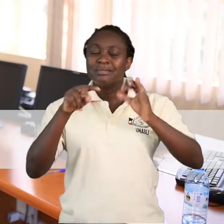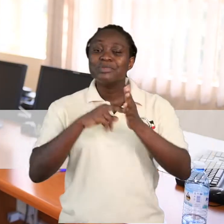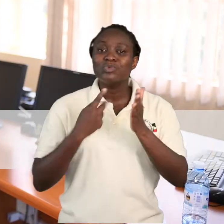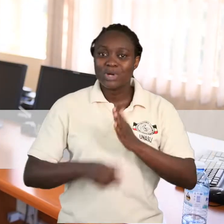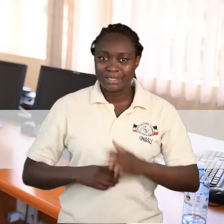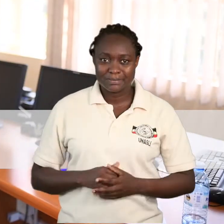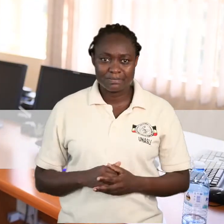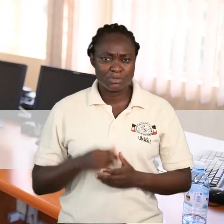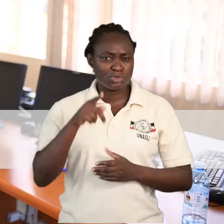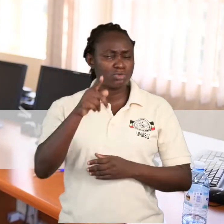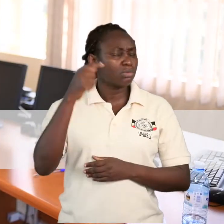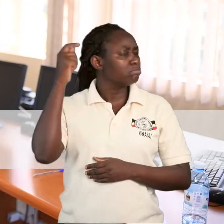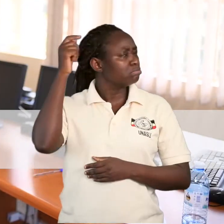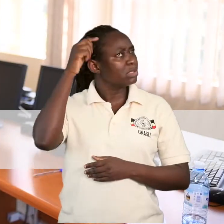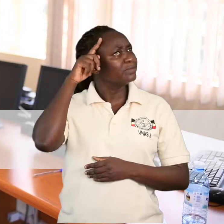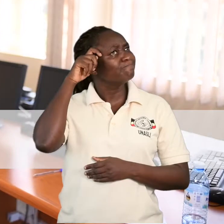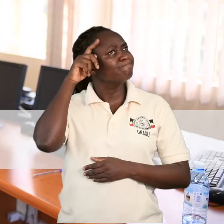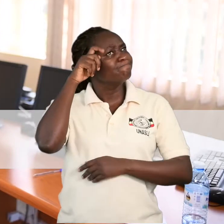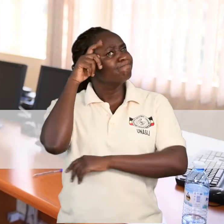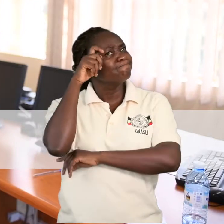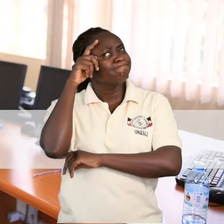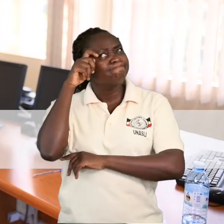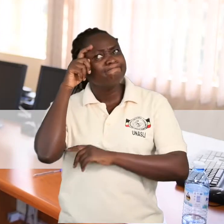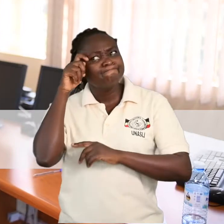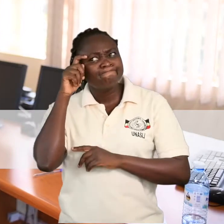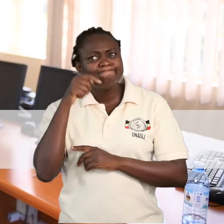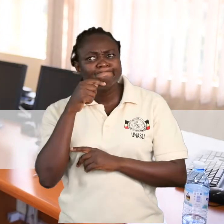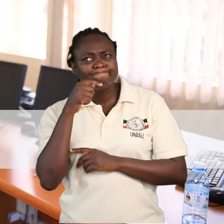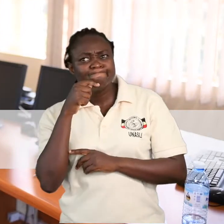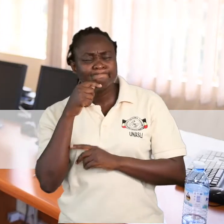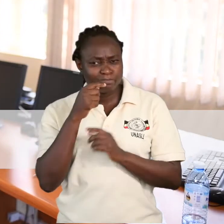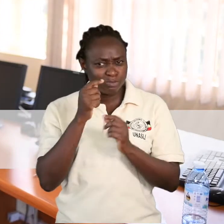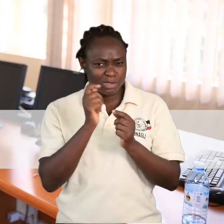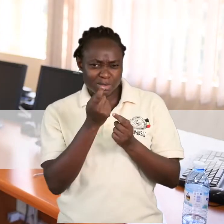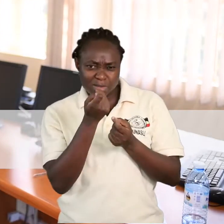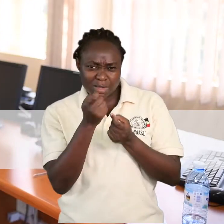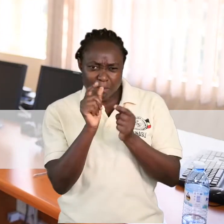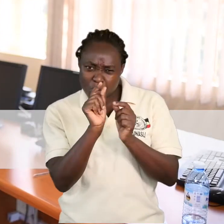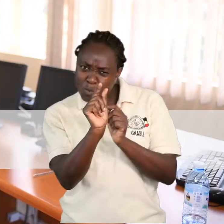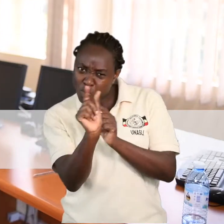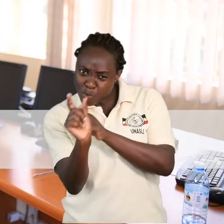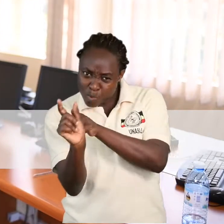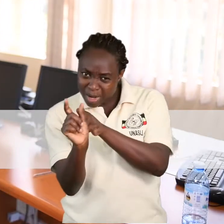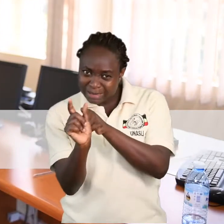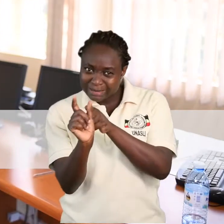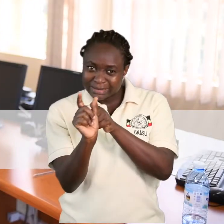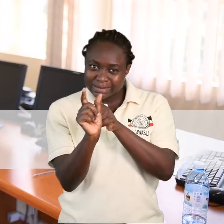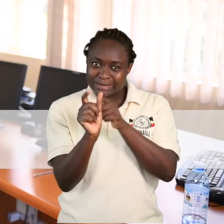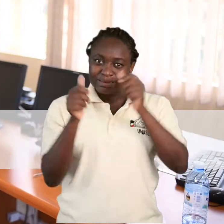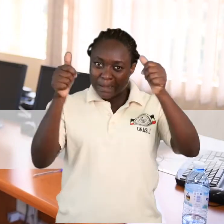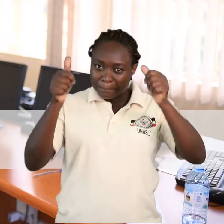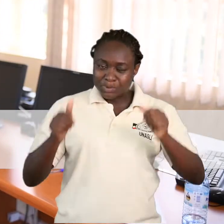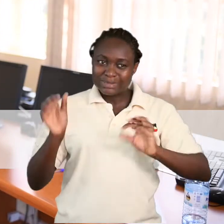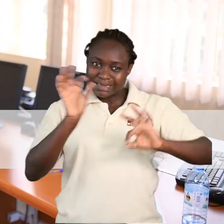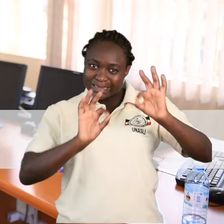Start thinking about the few words, the catching words in poster